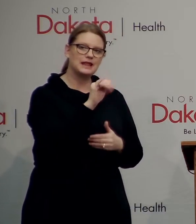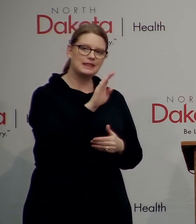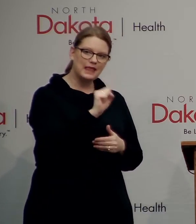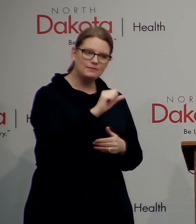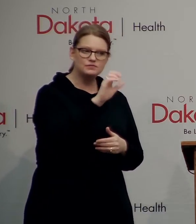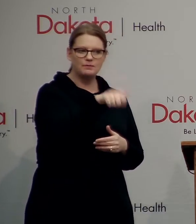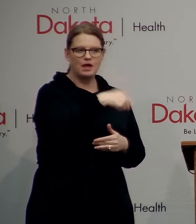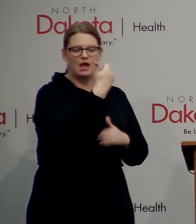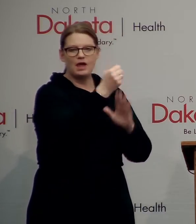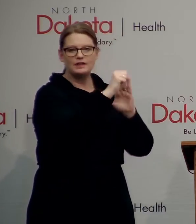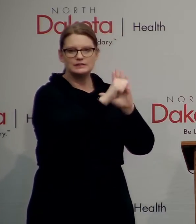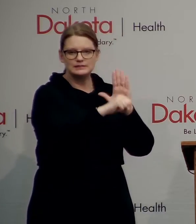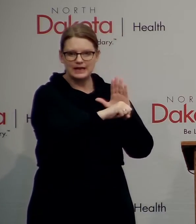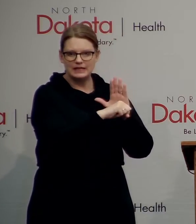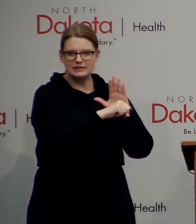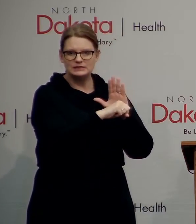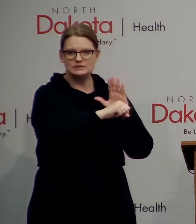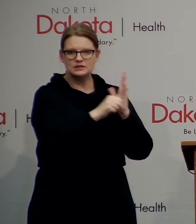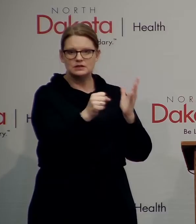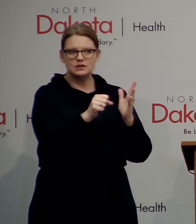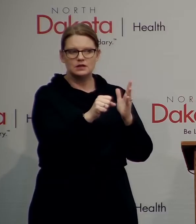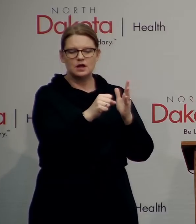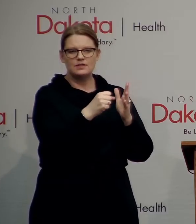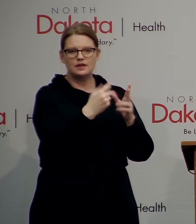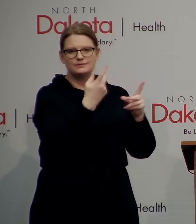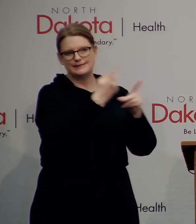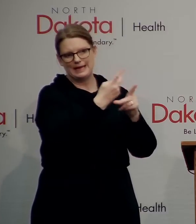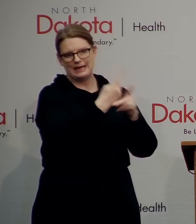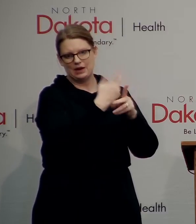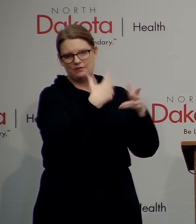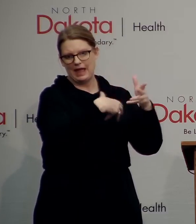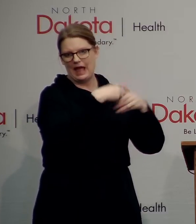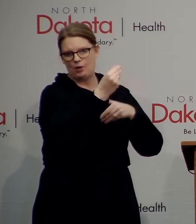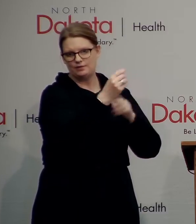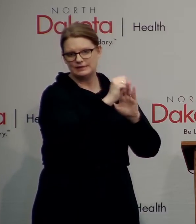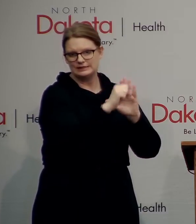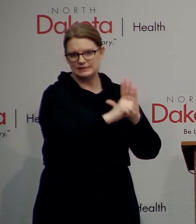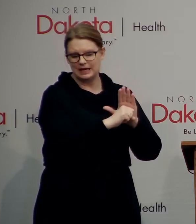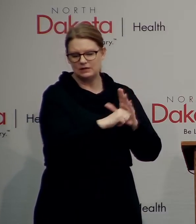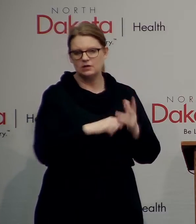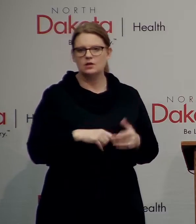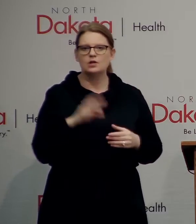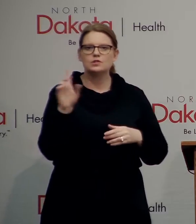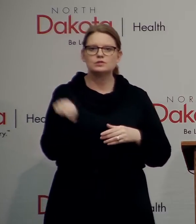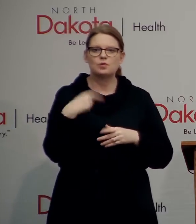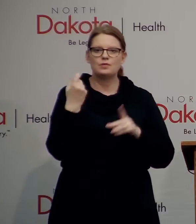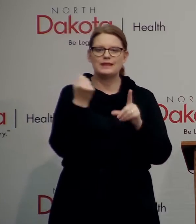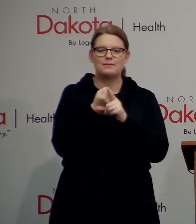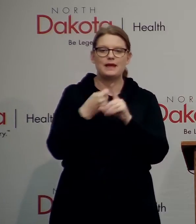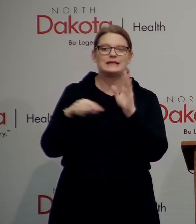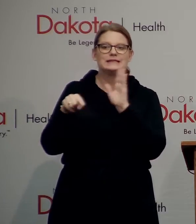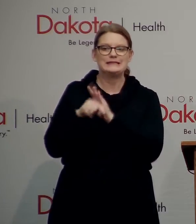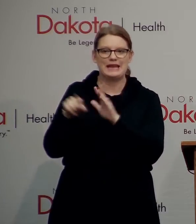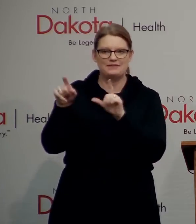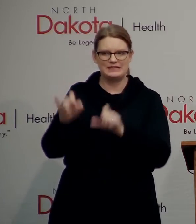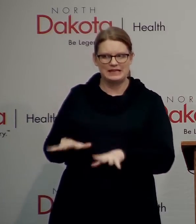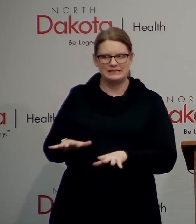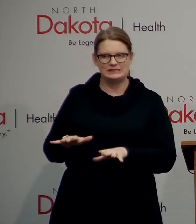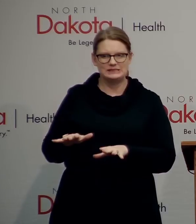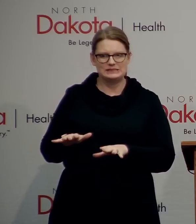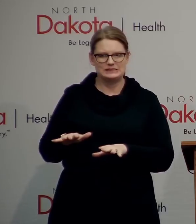from other states as they are getting handled outside of the state. This only impacted negative tests and was just